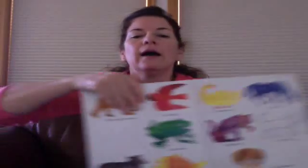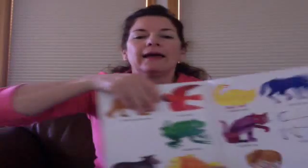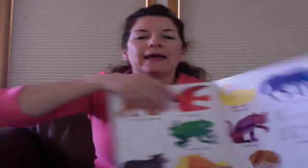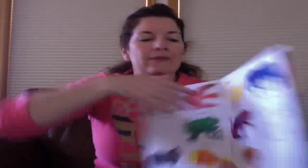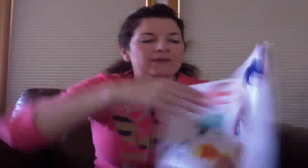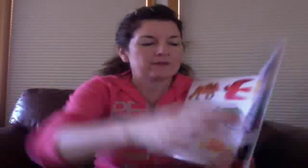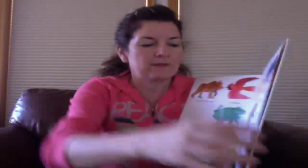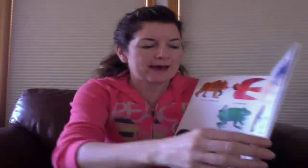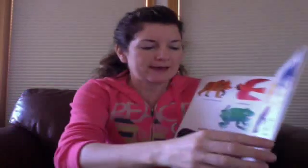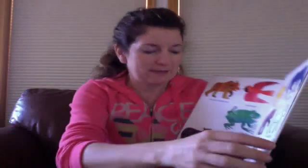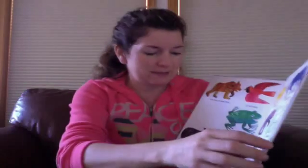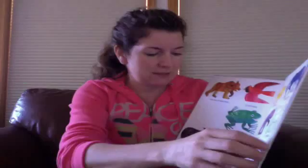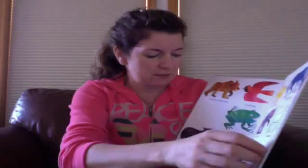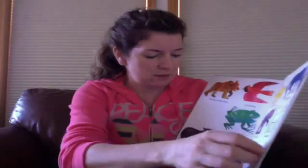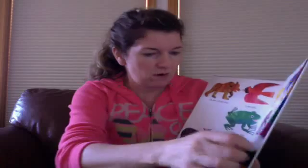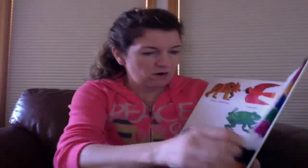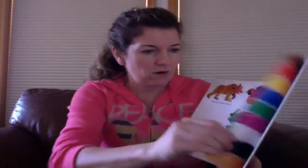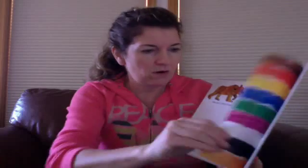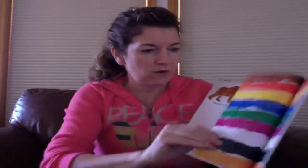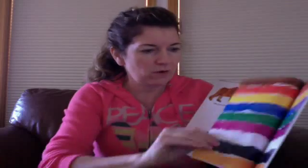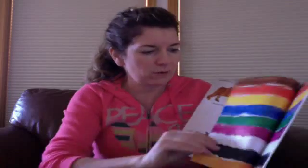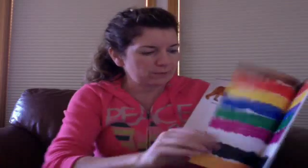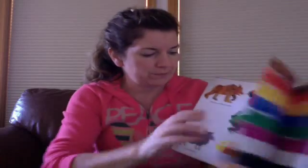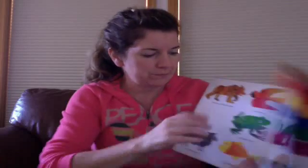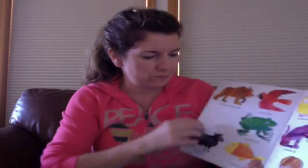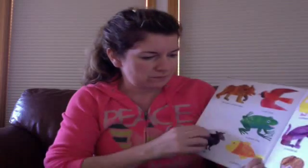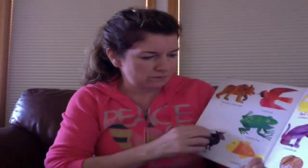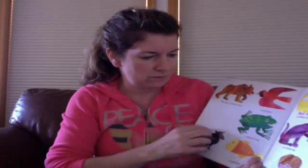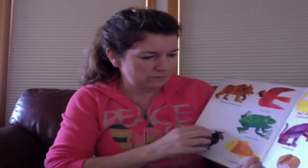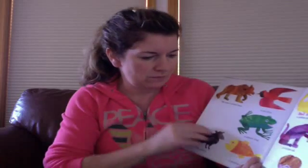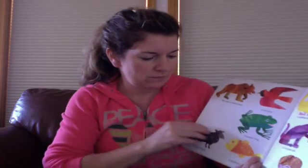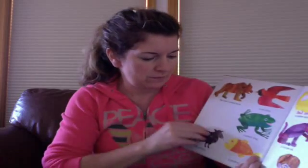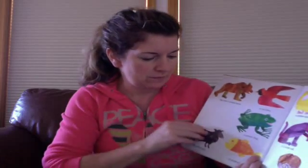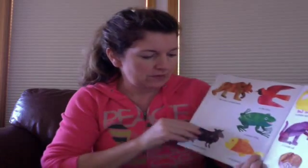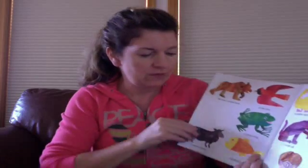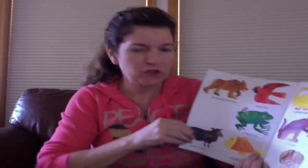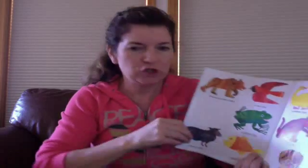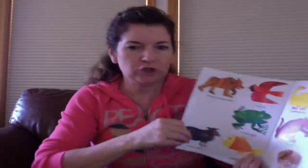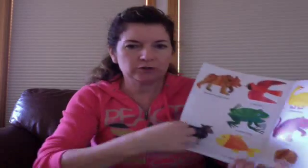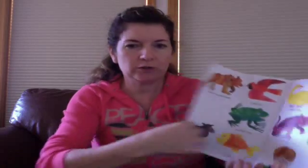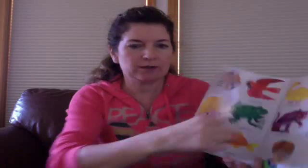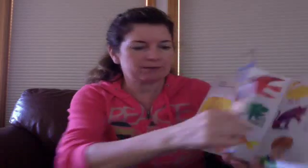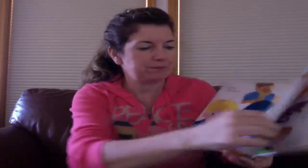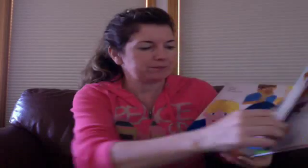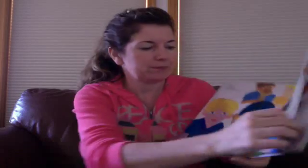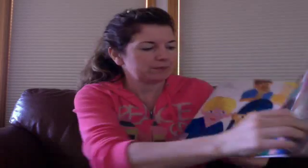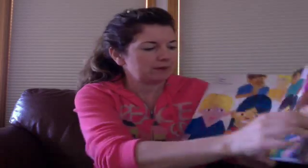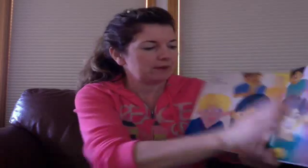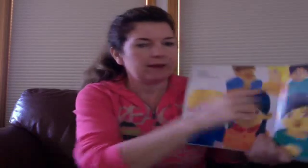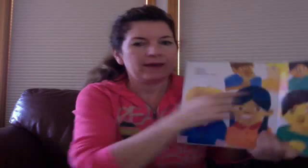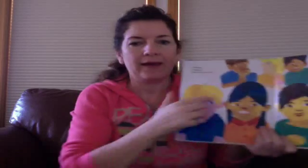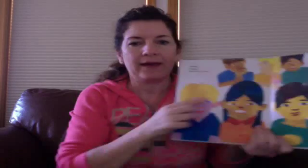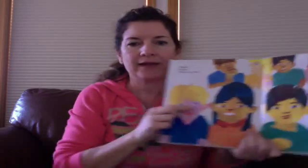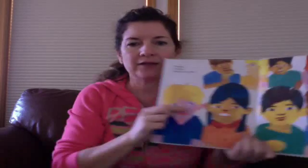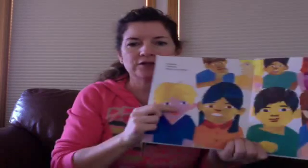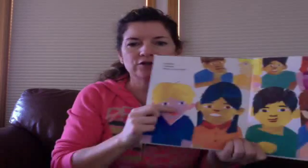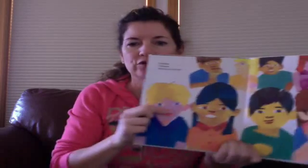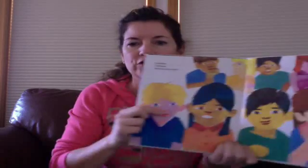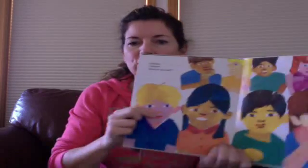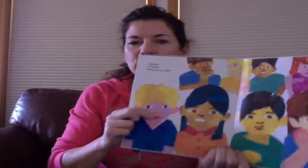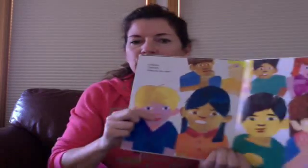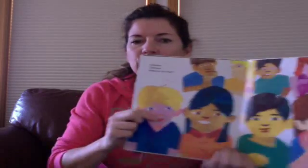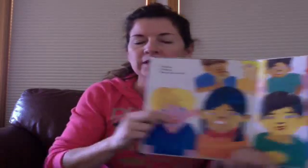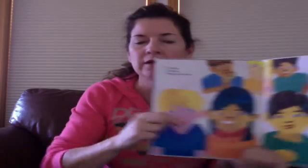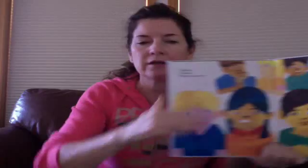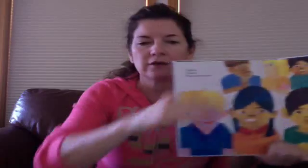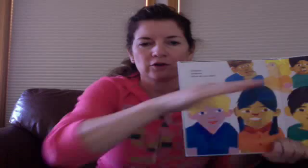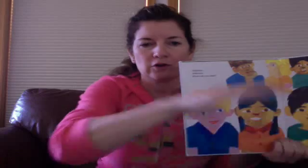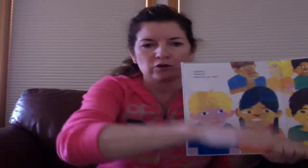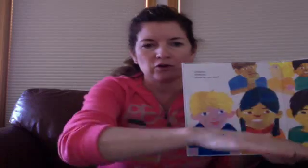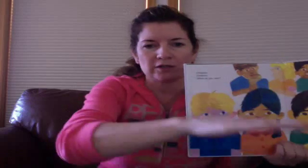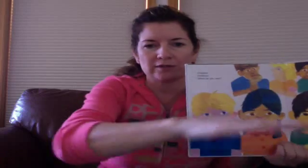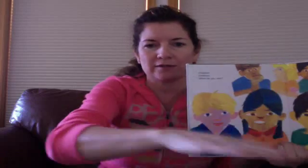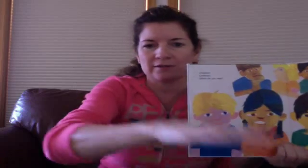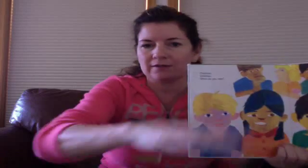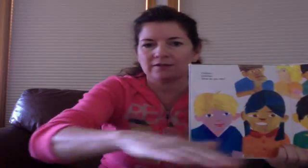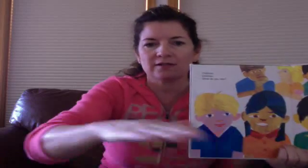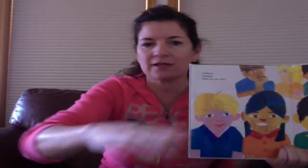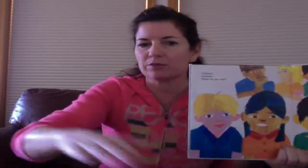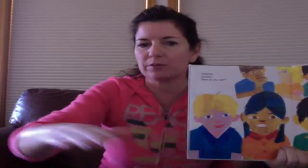And then the last are the children. And so for children, it's like you're playing